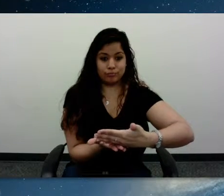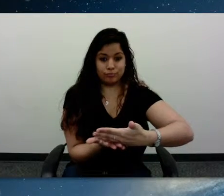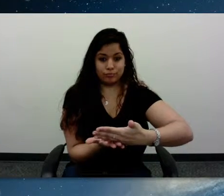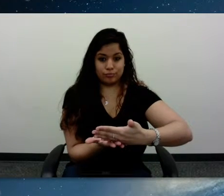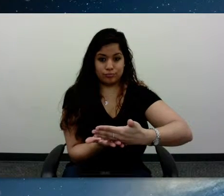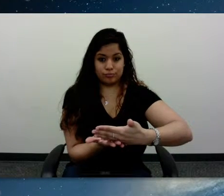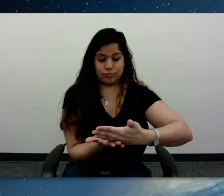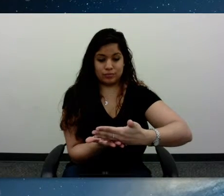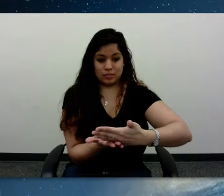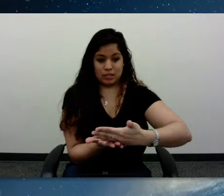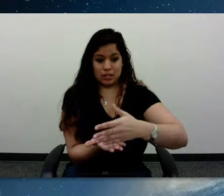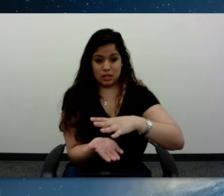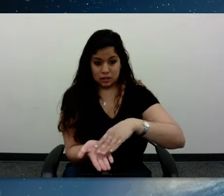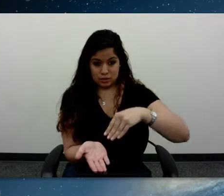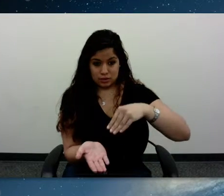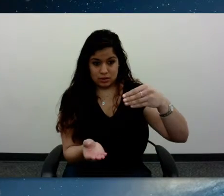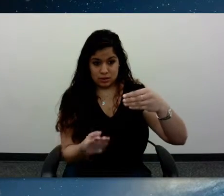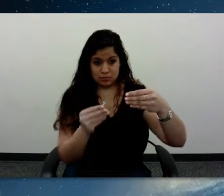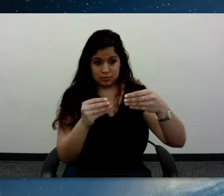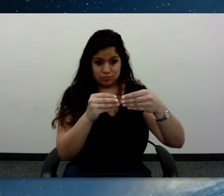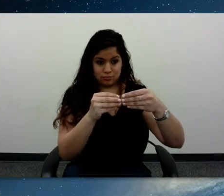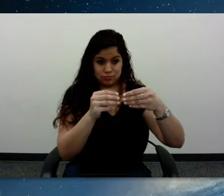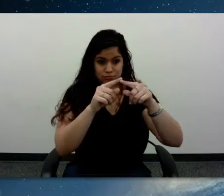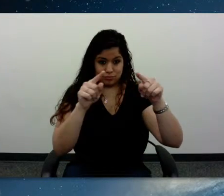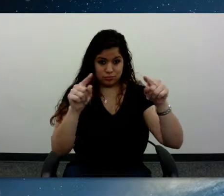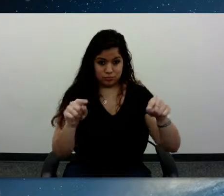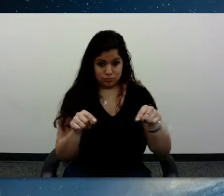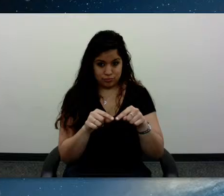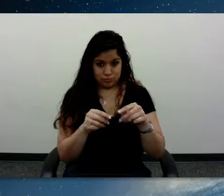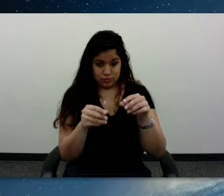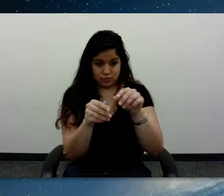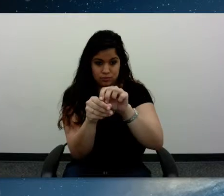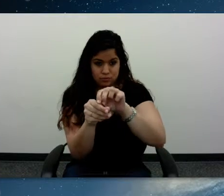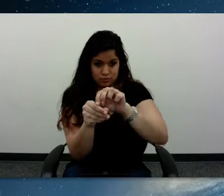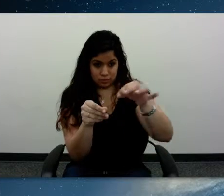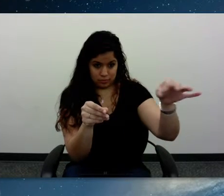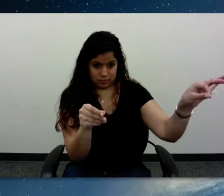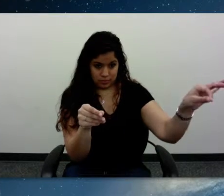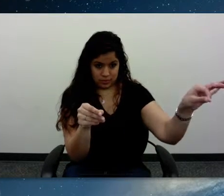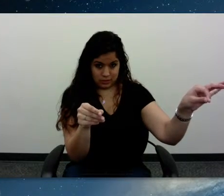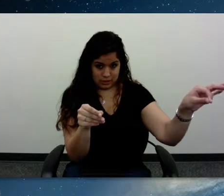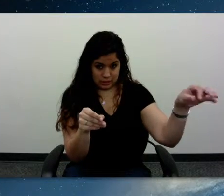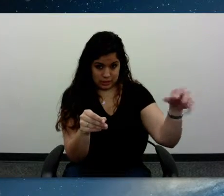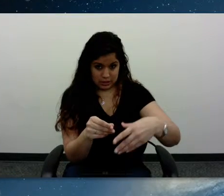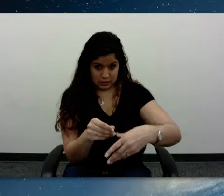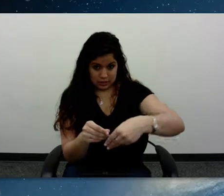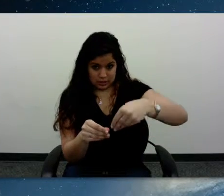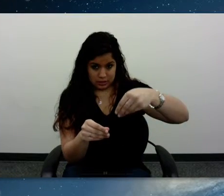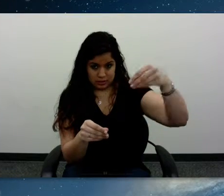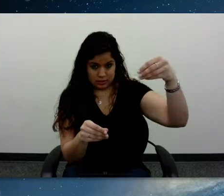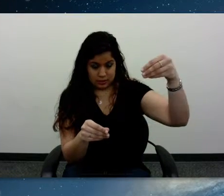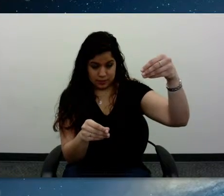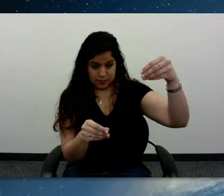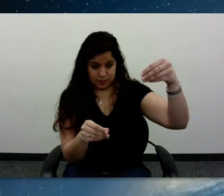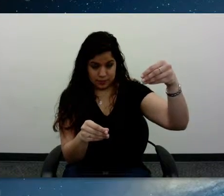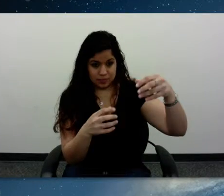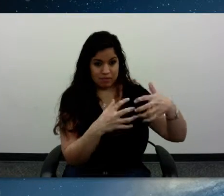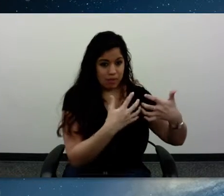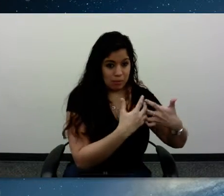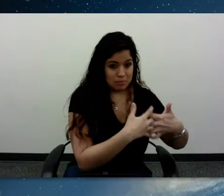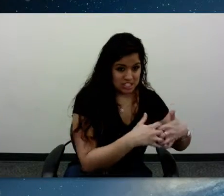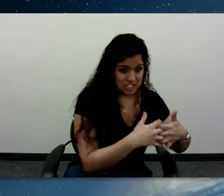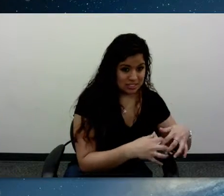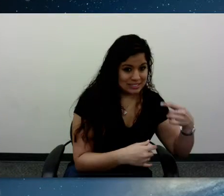You're going to take out this package. You're going to tear it open. Tear open package and